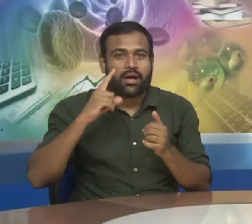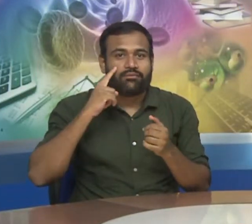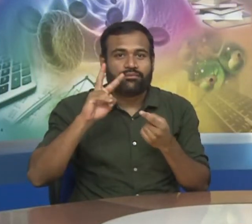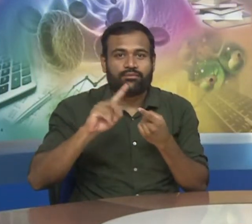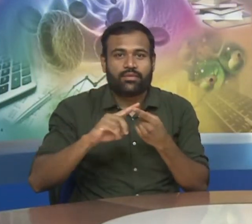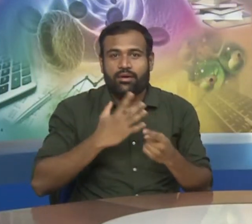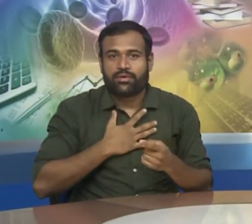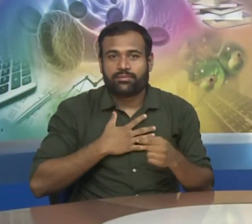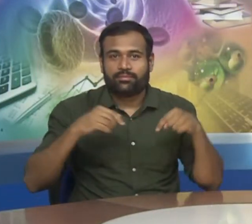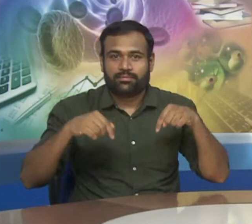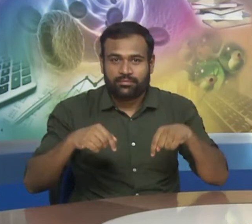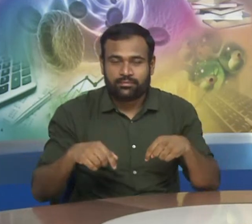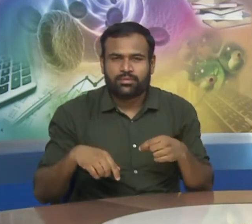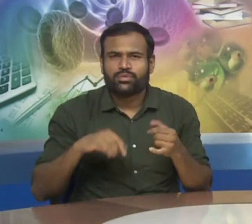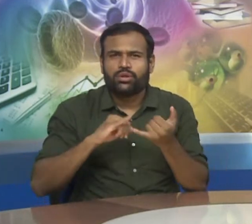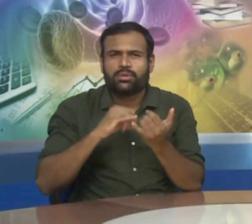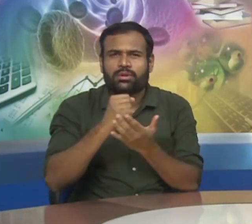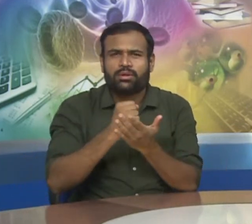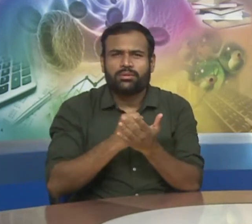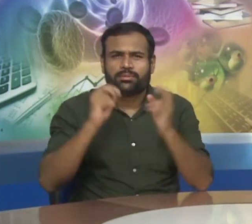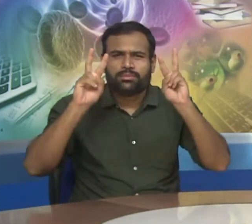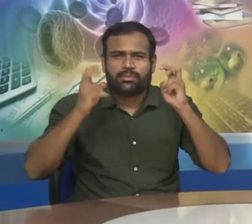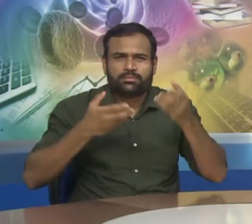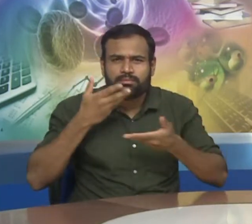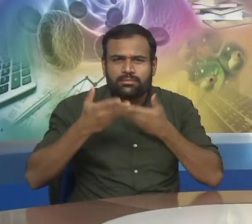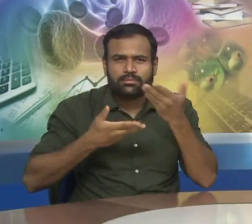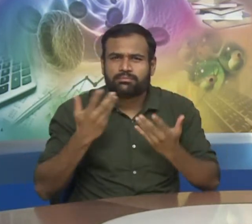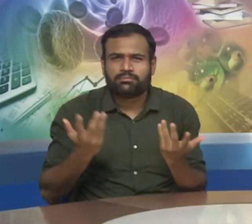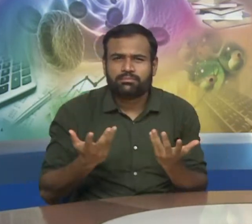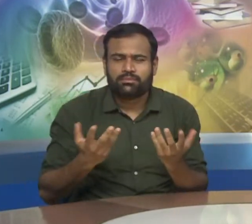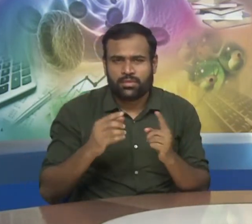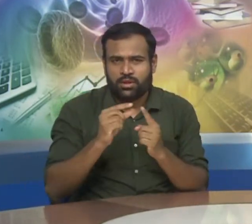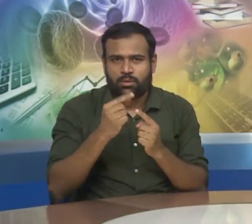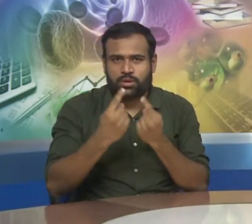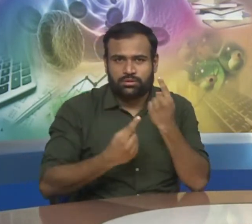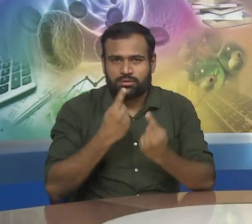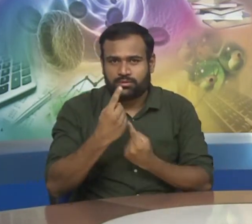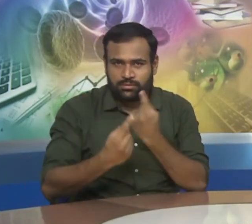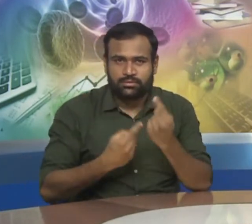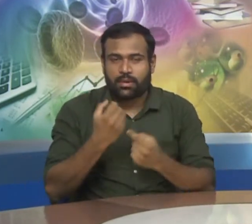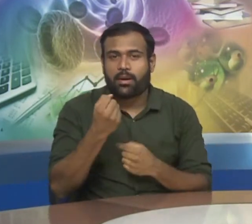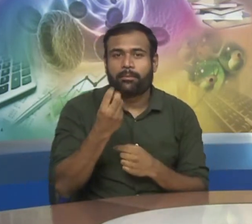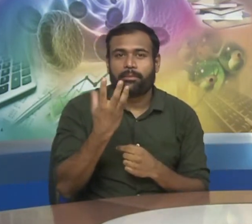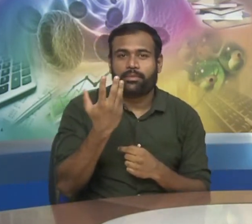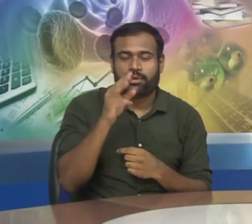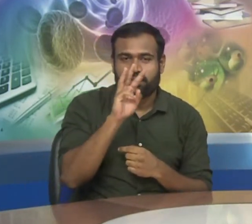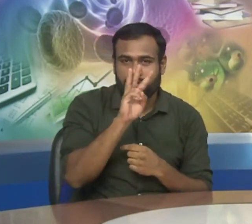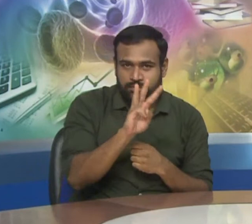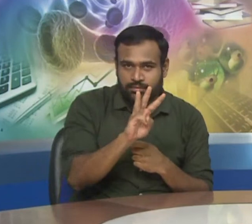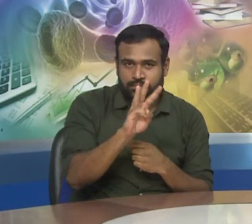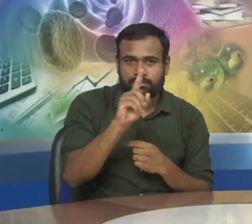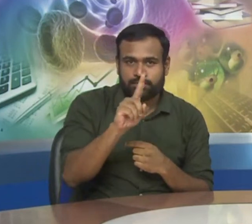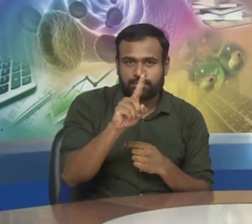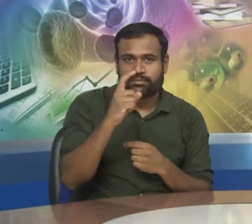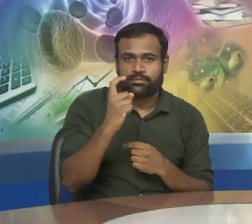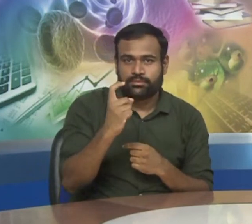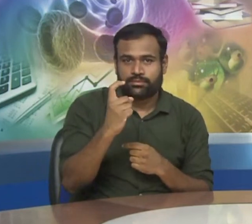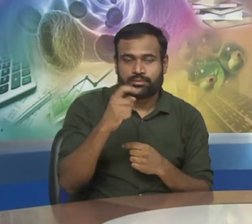NIOS welcomes you in this educational video for subject Political Science,